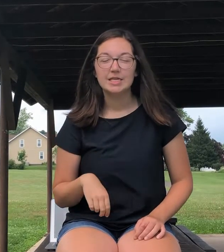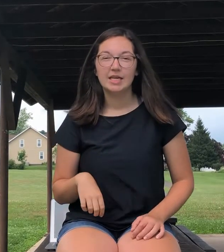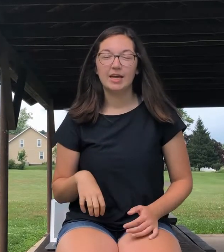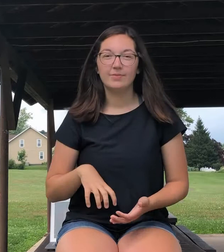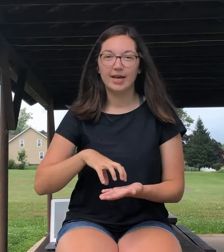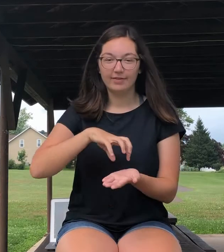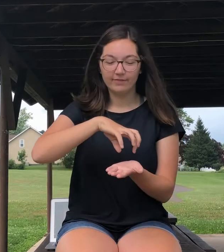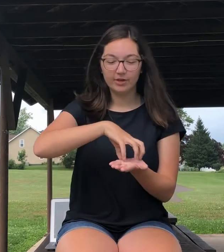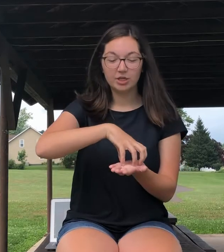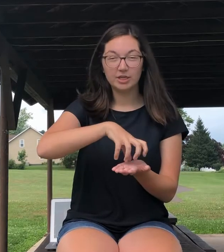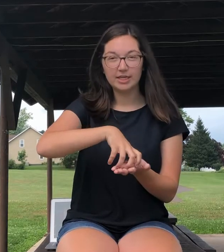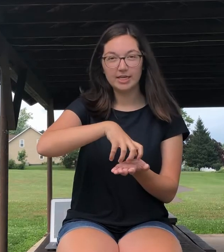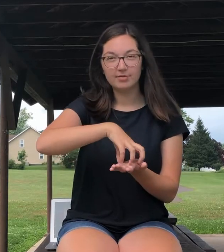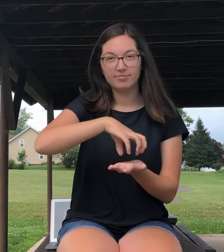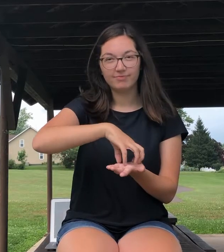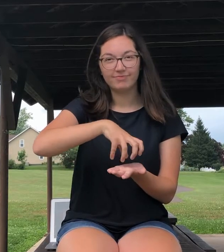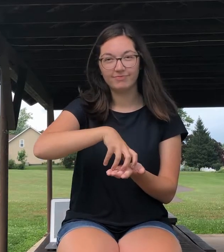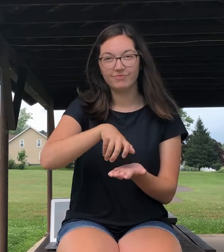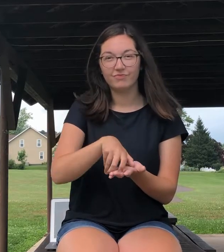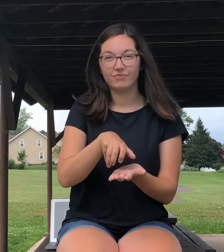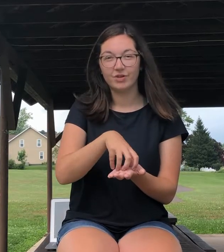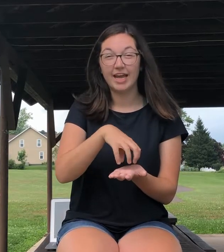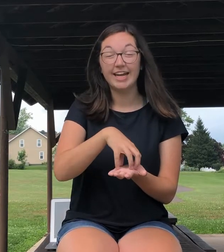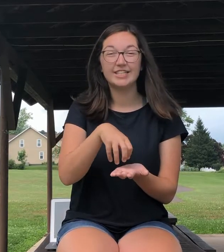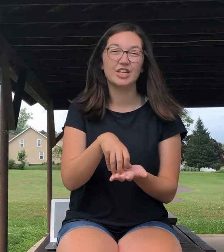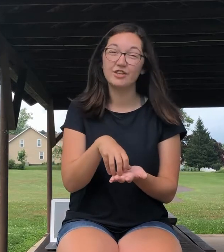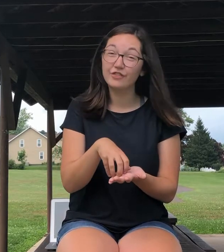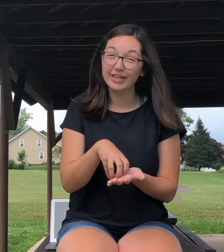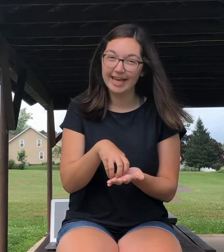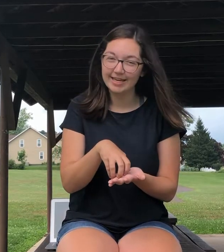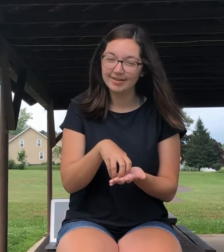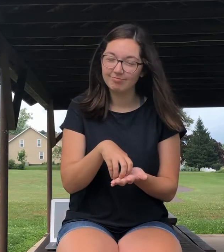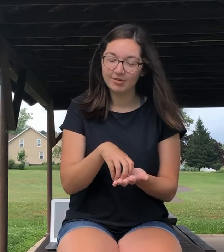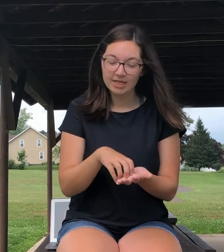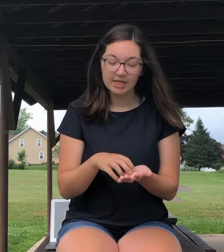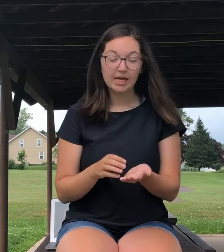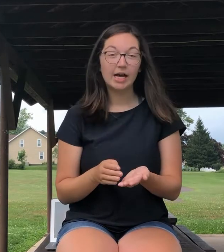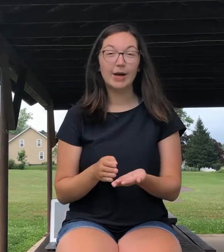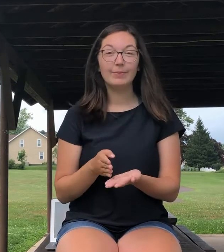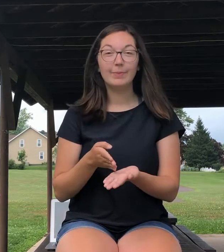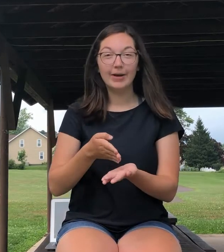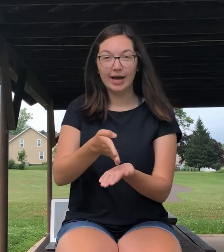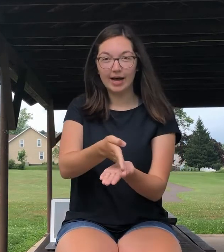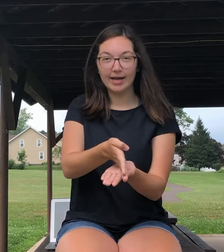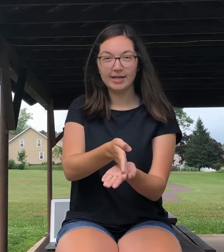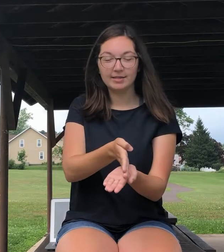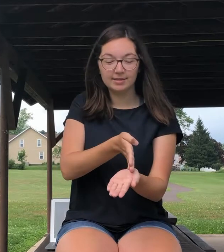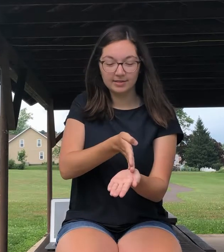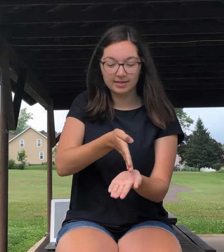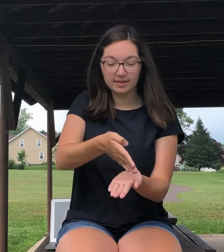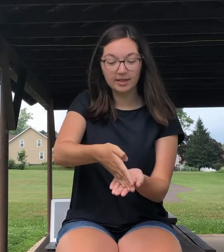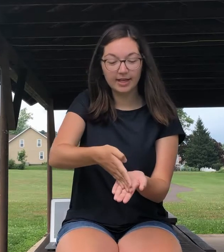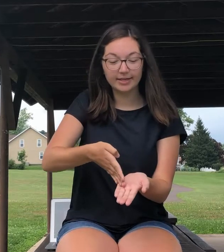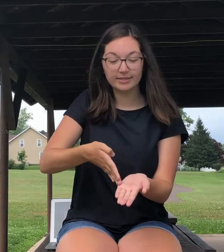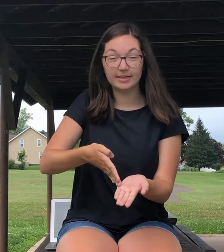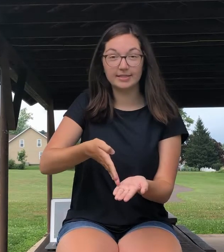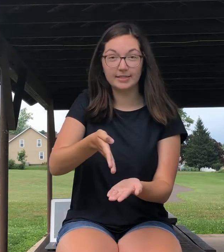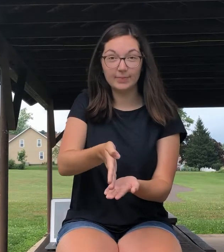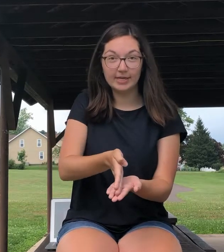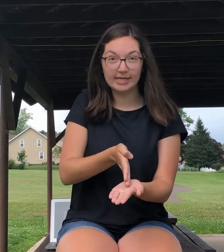And we have cookie. And it's also for cake. Pie. Like you're slicing a pie,